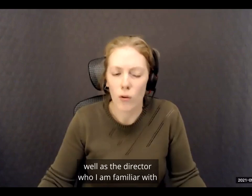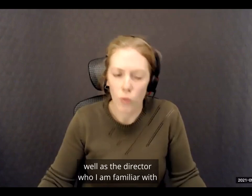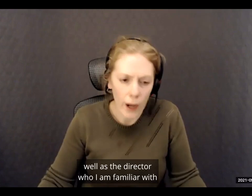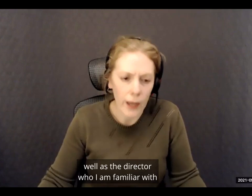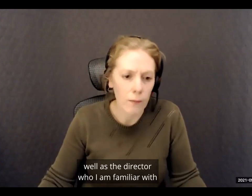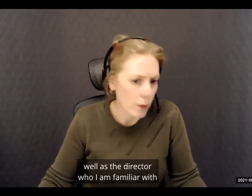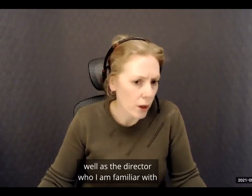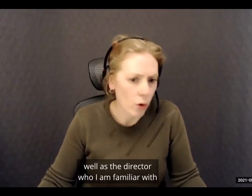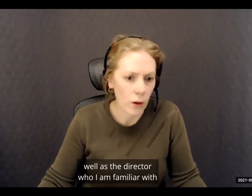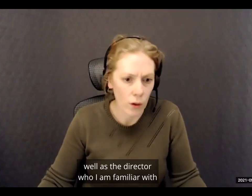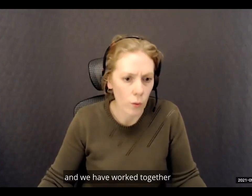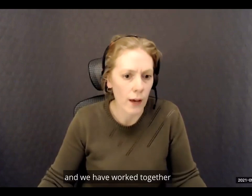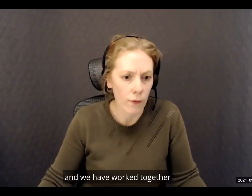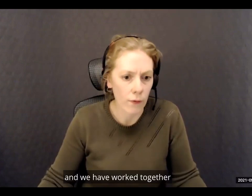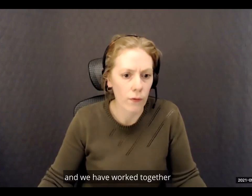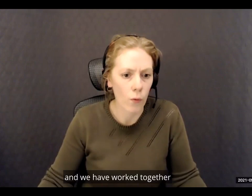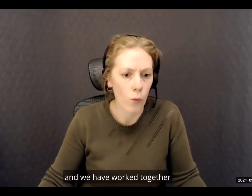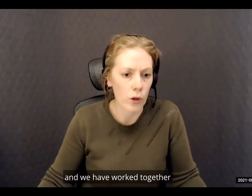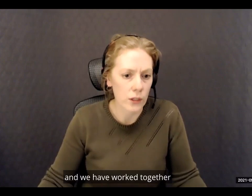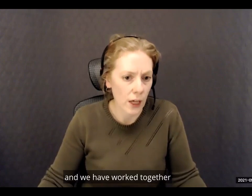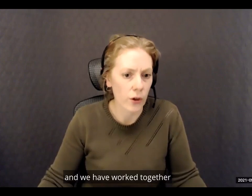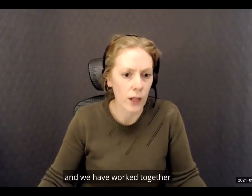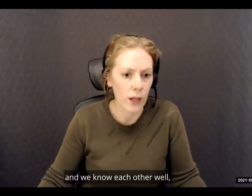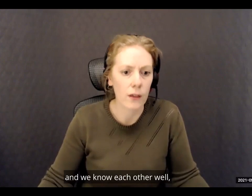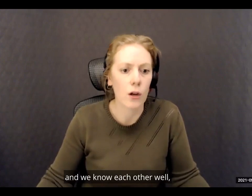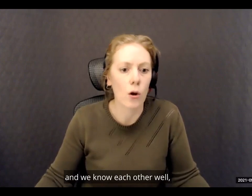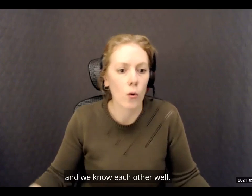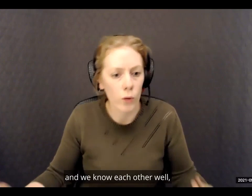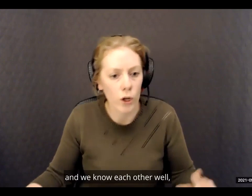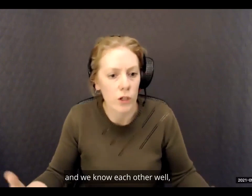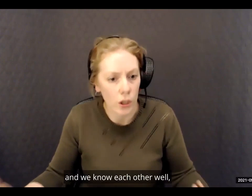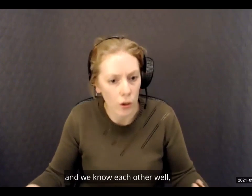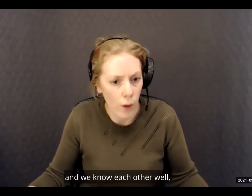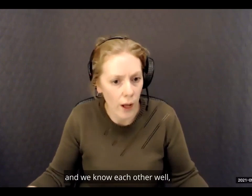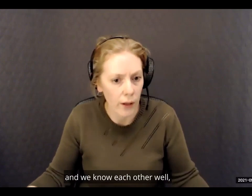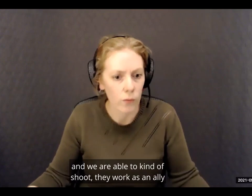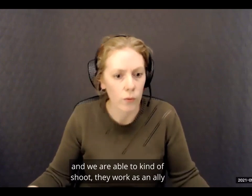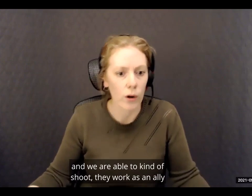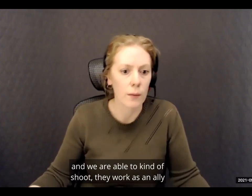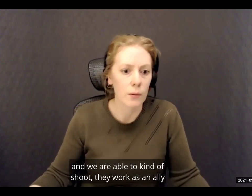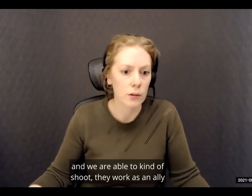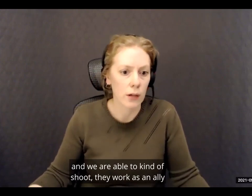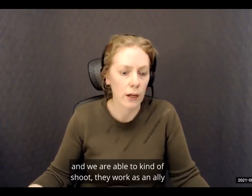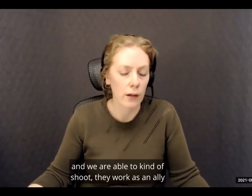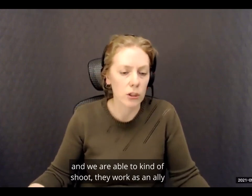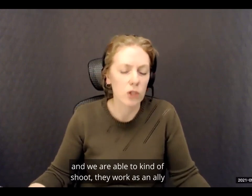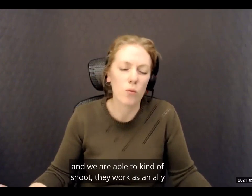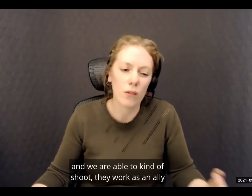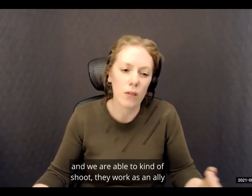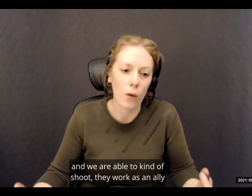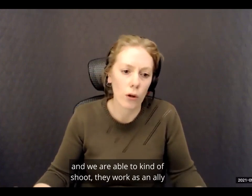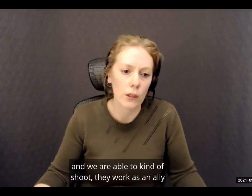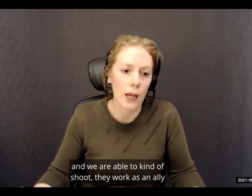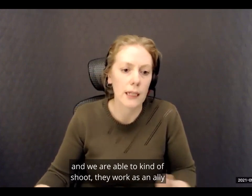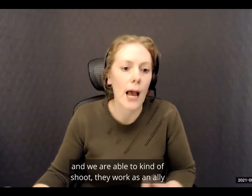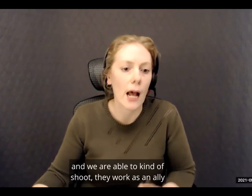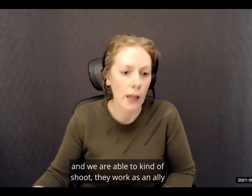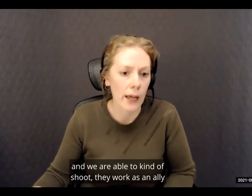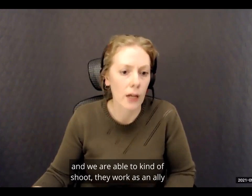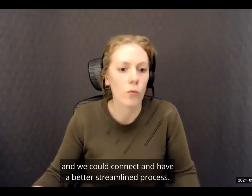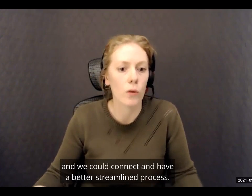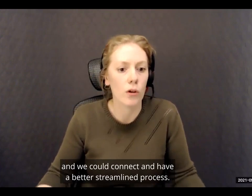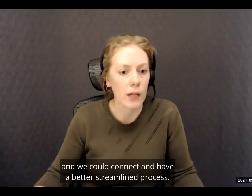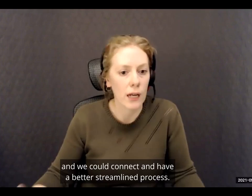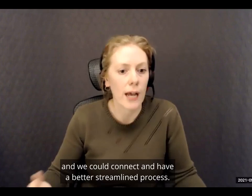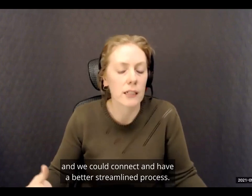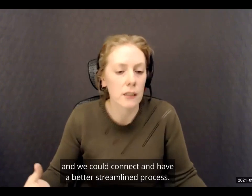director, who I am familiar with, and we have worked together, and we know each other well, and we are able to kind of shoot. They worked as an